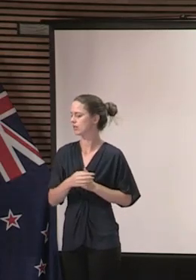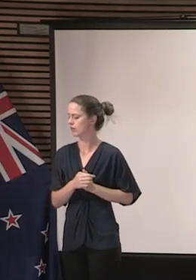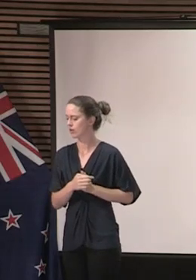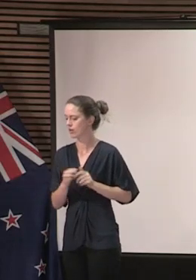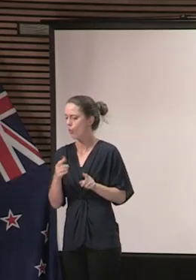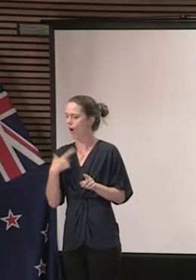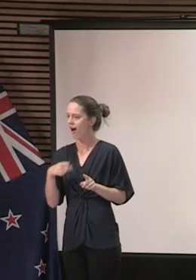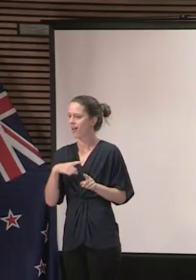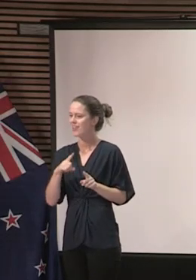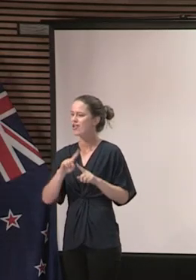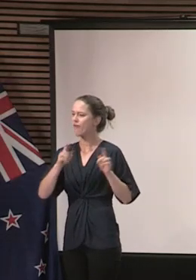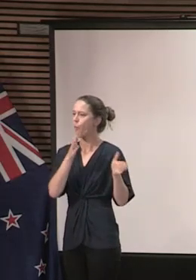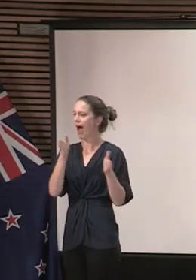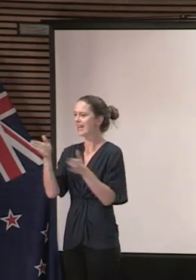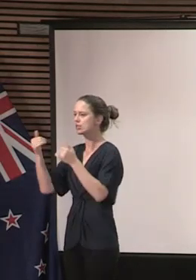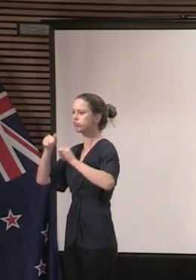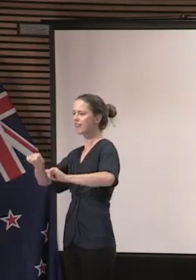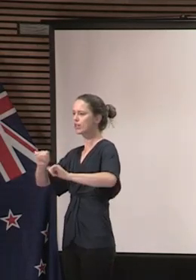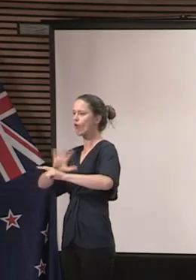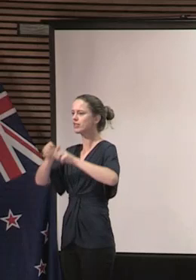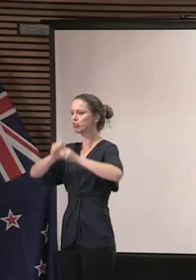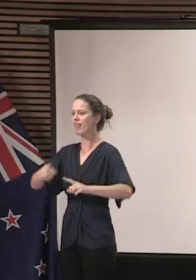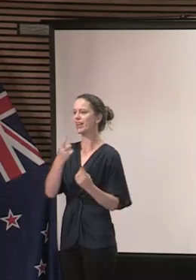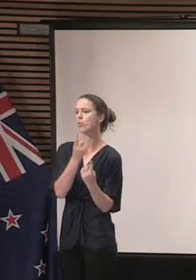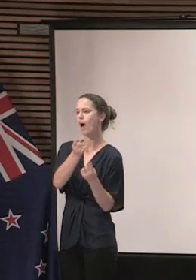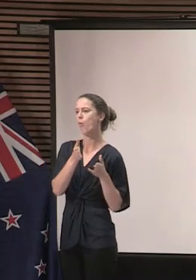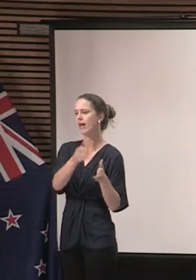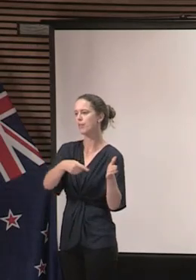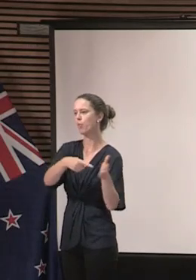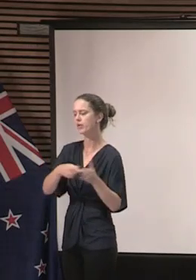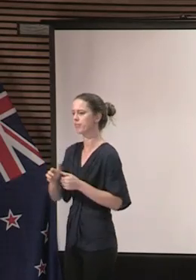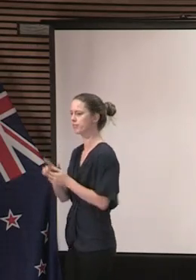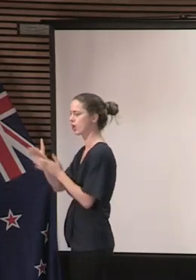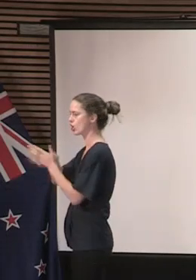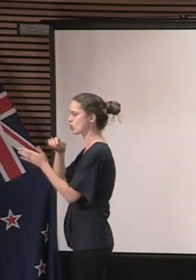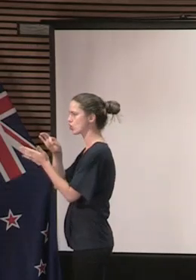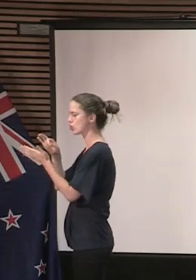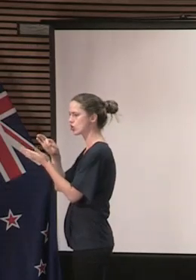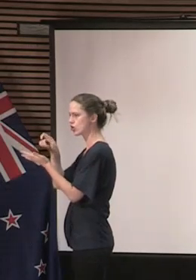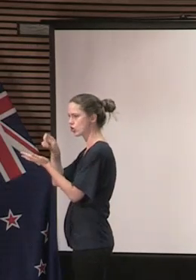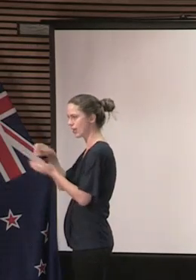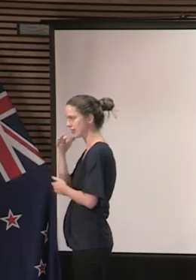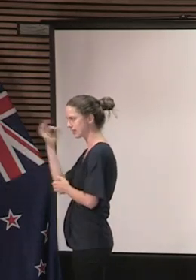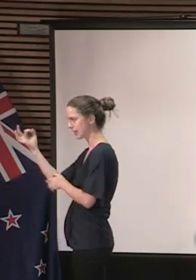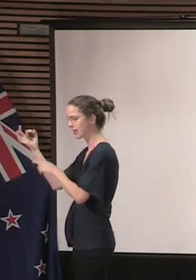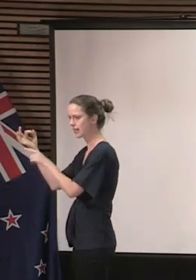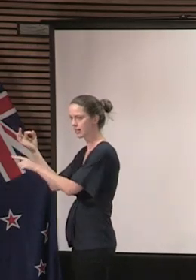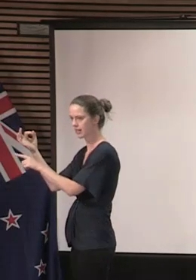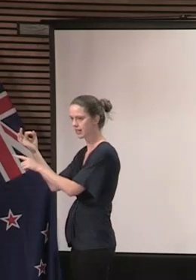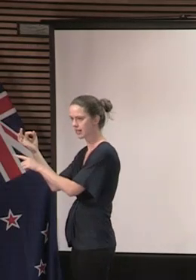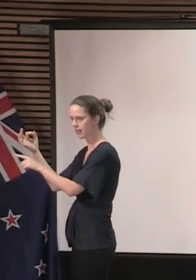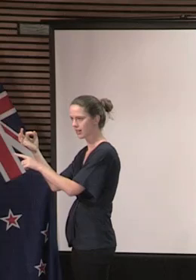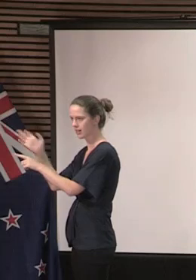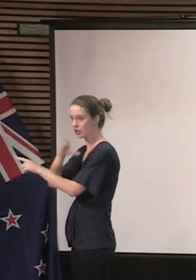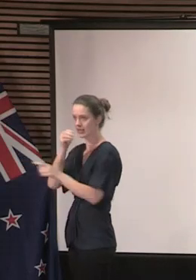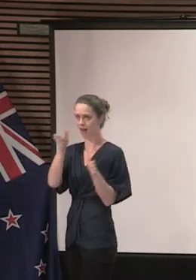many lines of defence that we need to have. Has there been any progress on? Just- has there sorry, been any progress Jane. on technology? I'll come to you